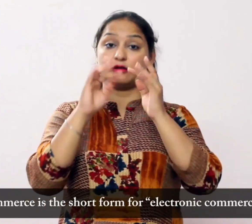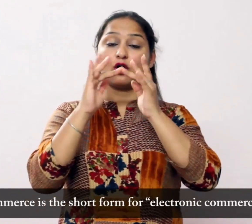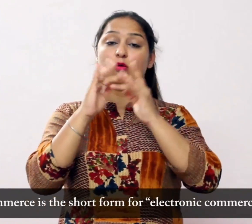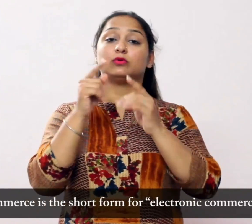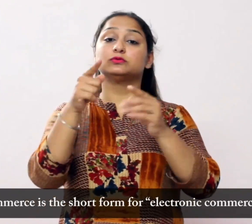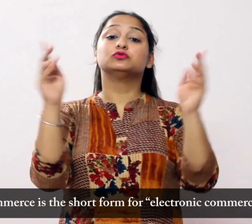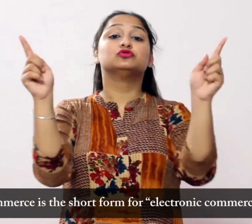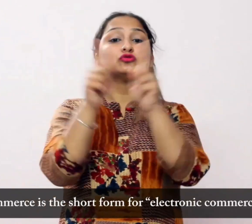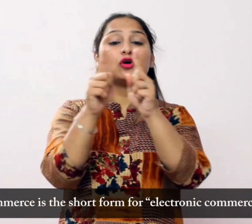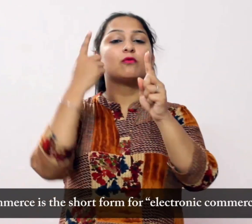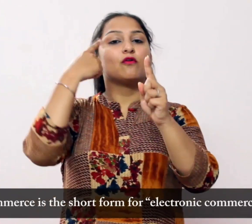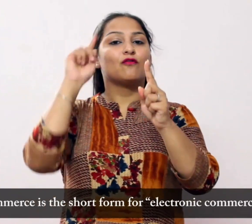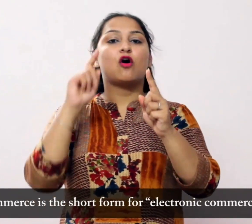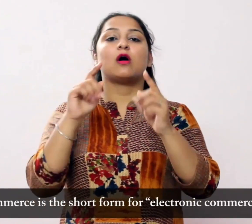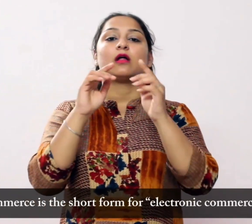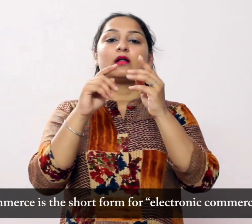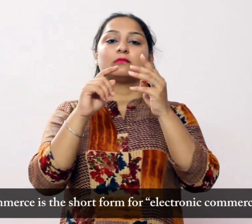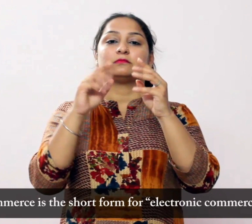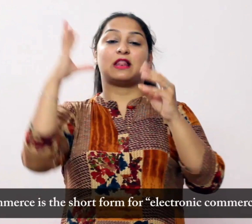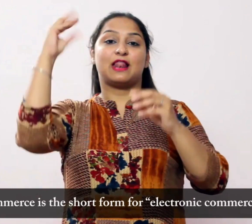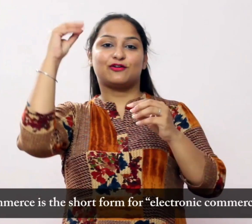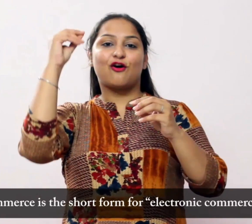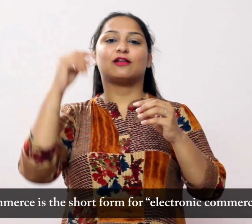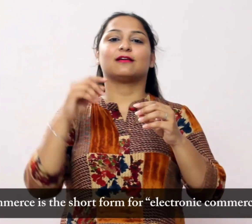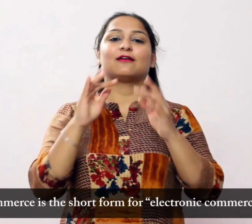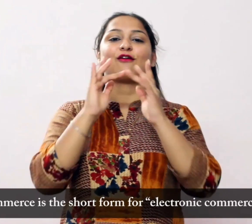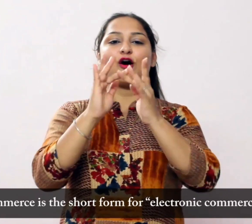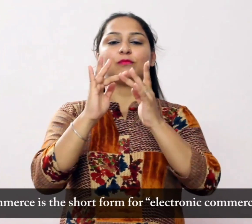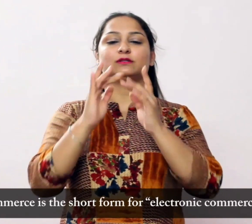E-commerce is the short form for electronic commerce.